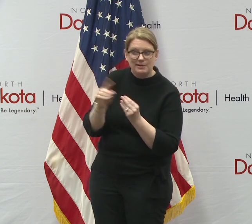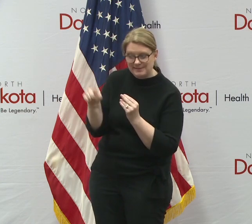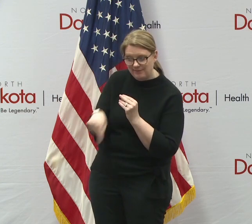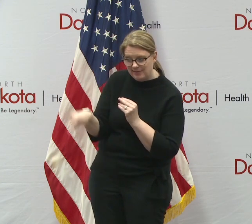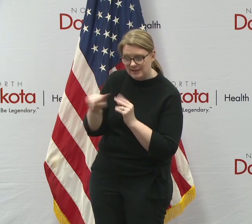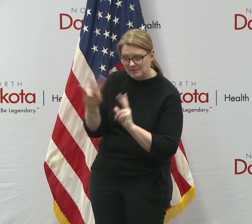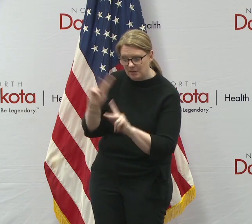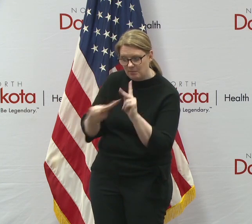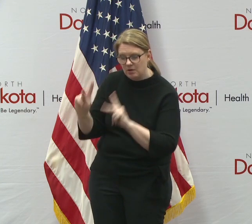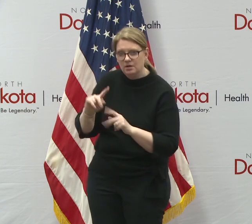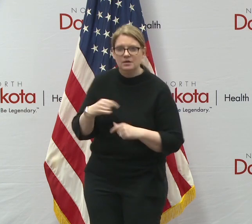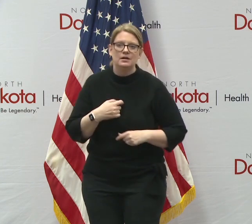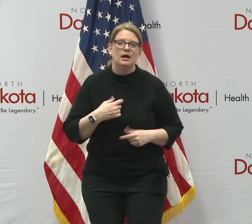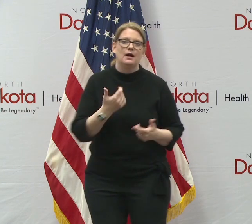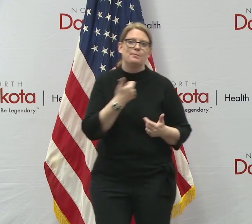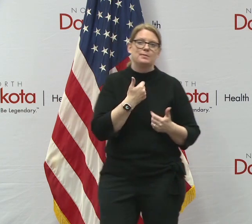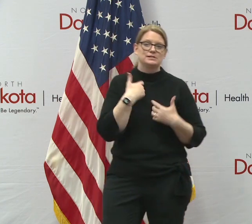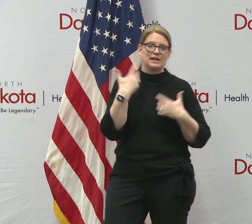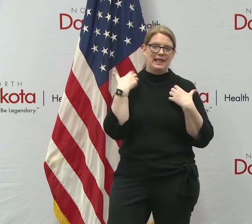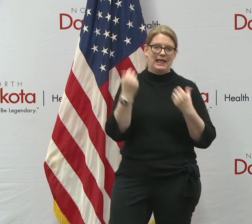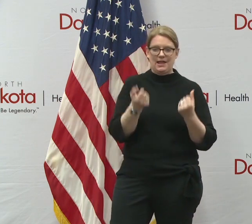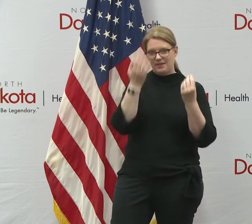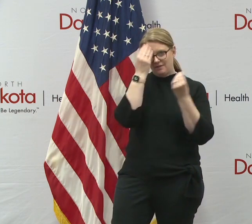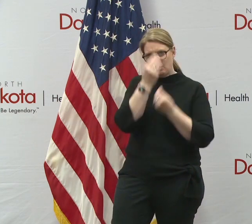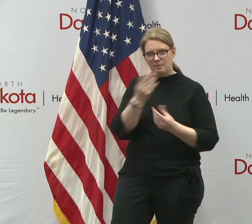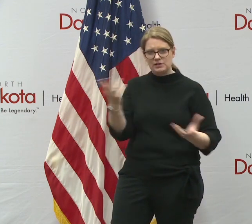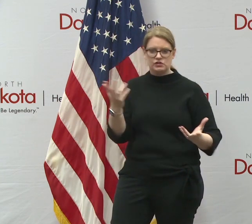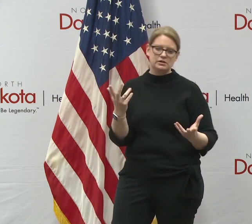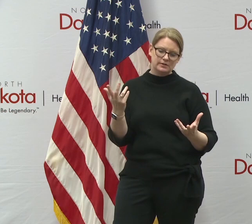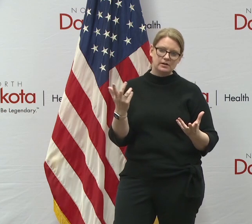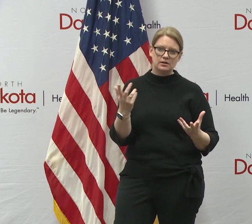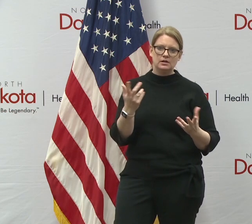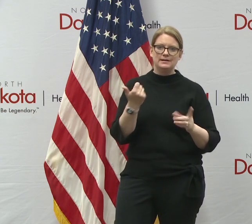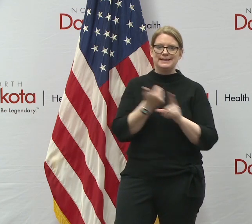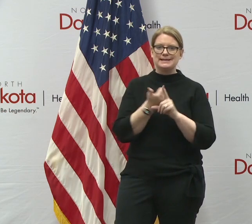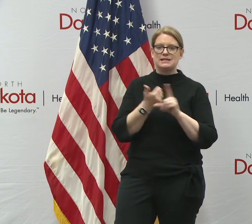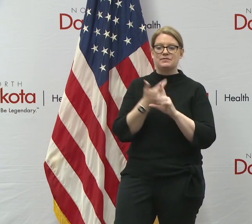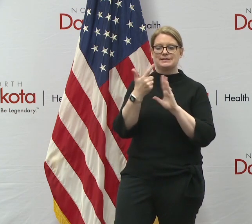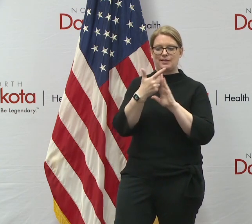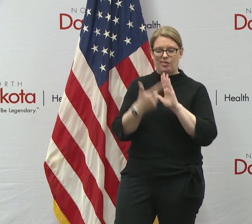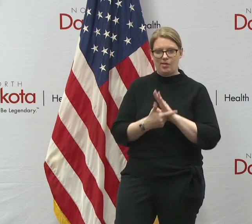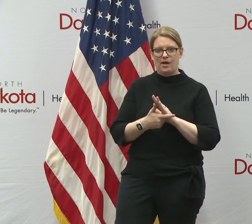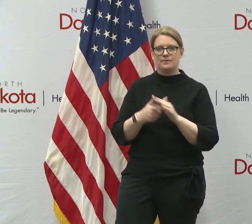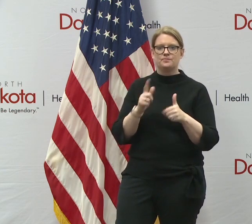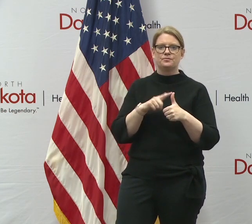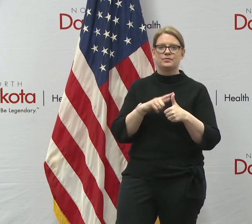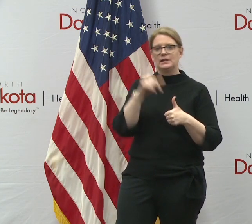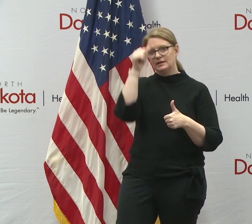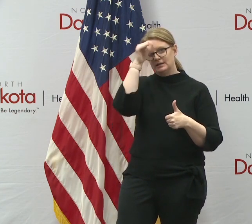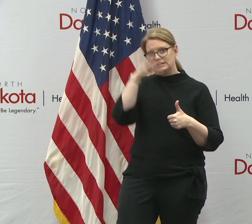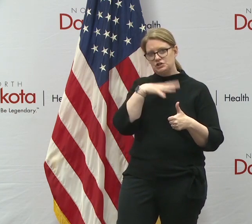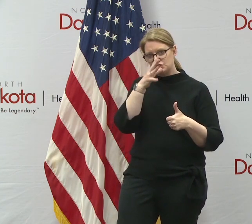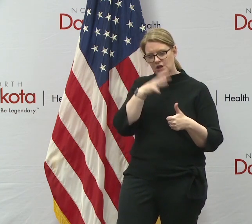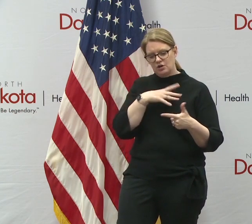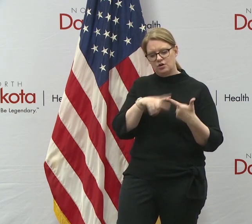from a state standpoint, we'll keep releasing which is in the law and what we have, which is gender,